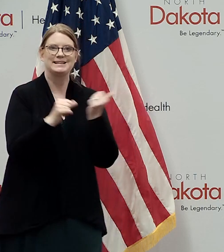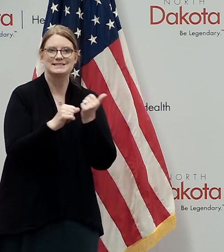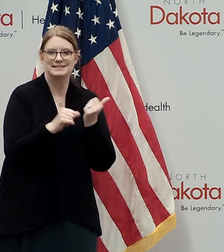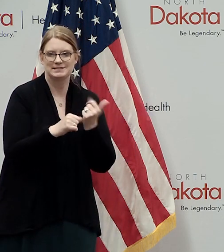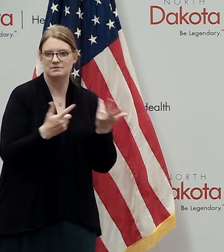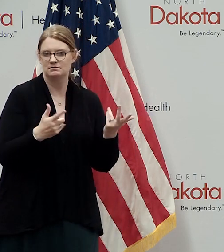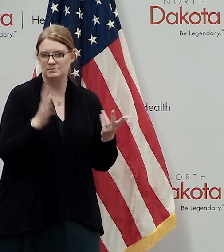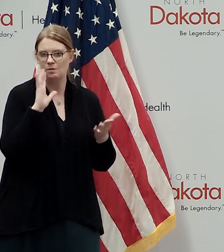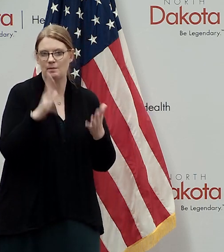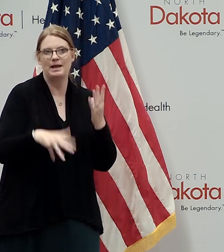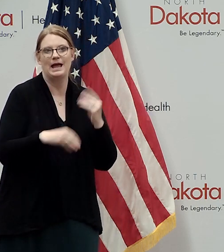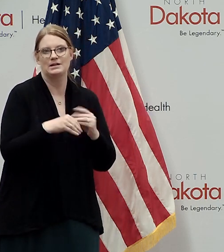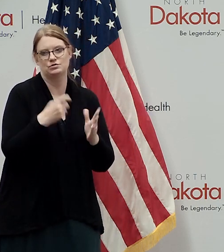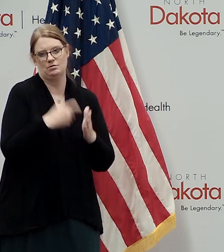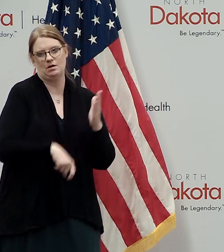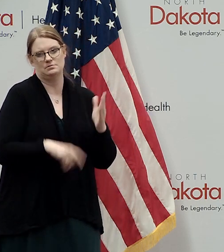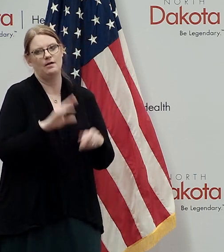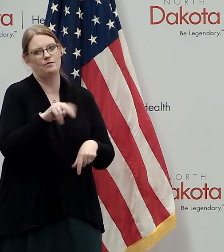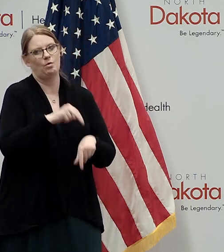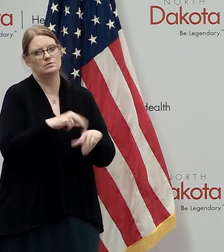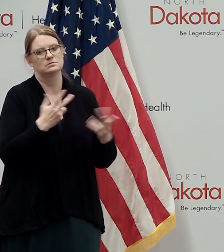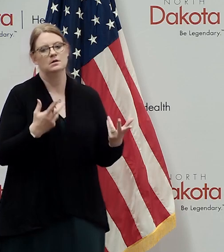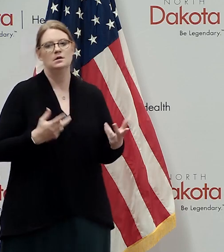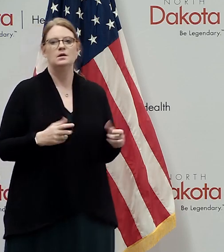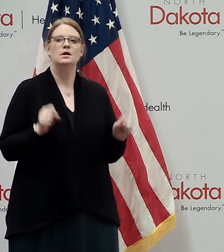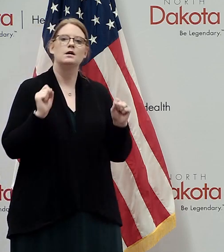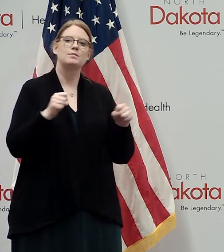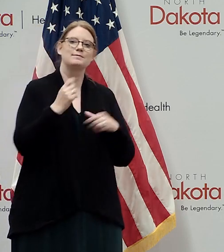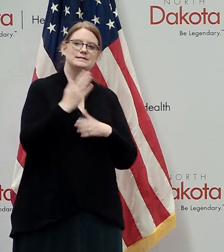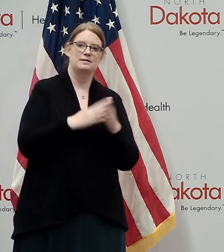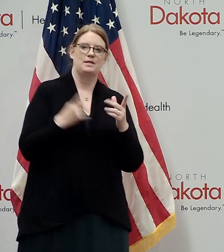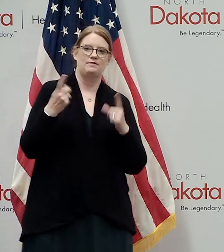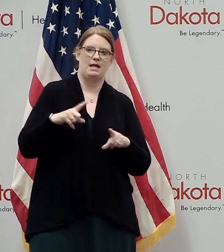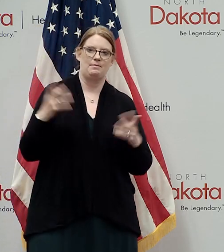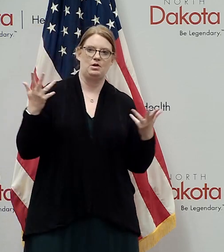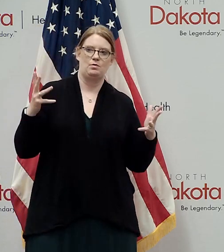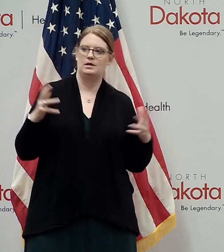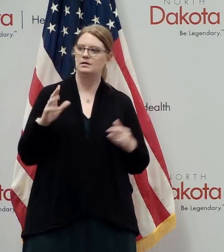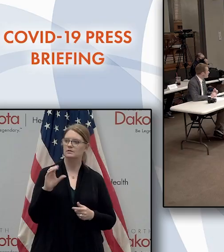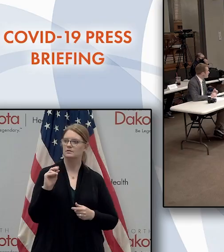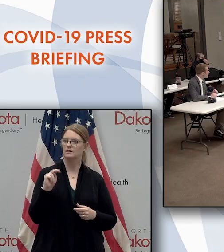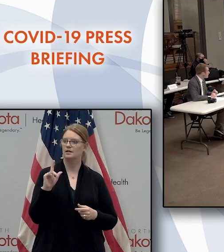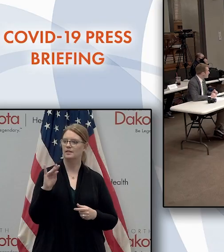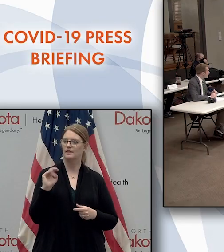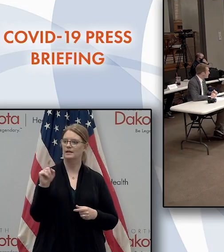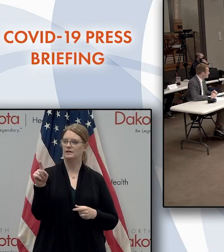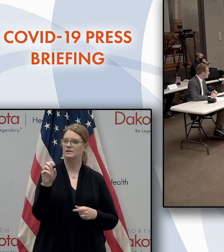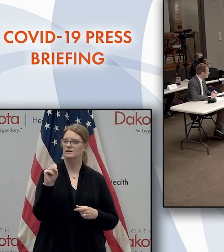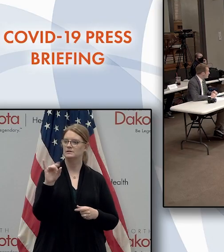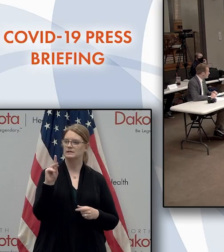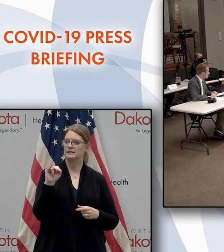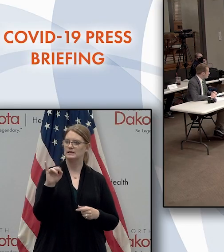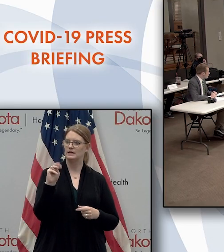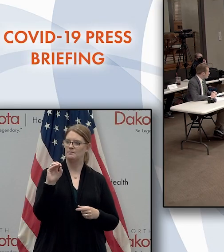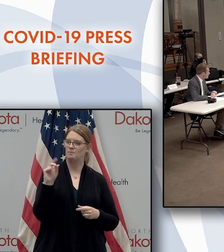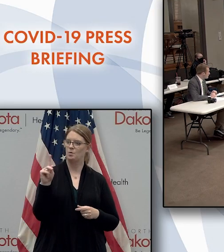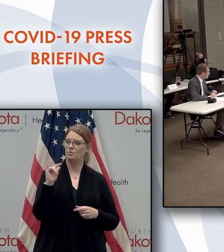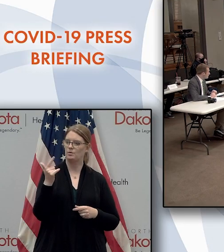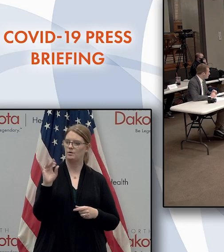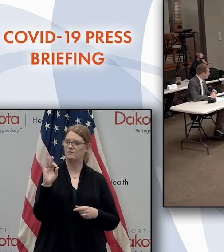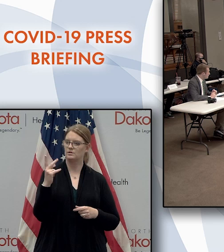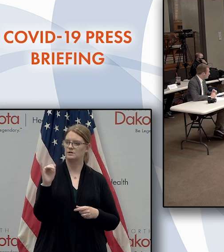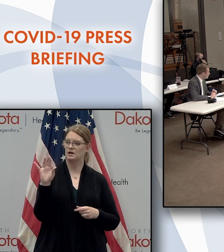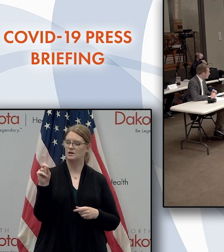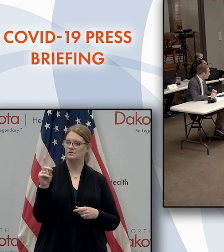there will be extra costs. Certainly there will, and probably some that have already been incurred. Online? Sydney Mook with the Grand Forks Herald.